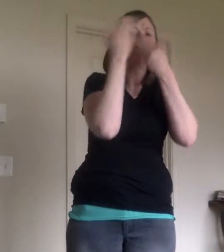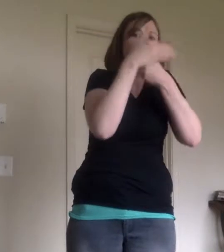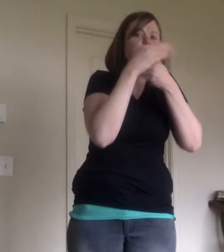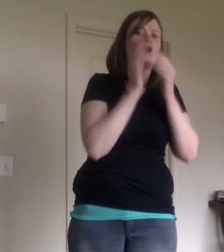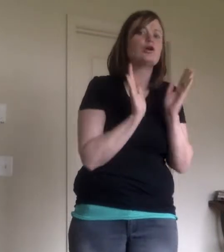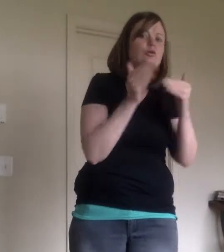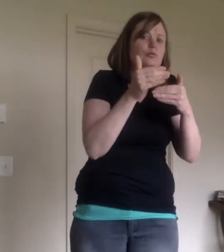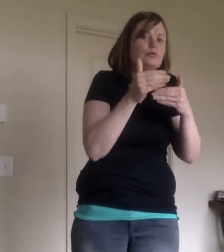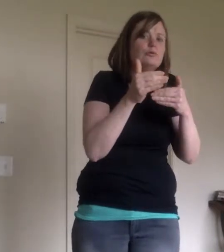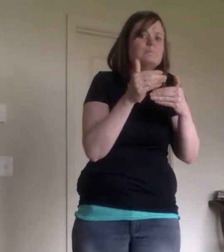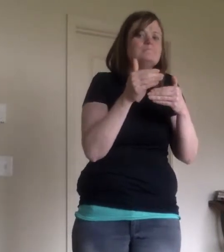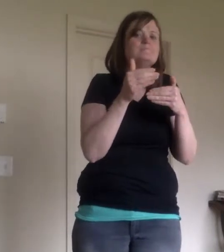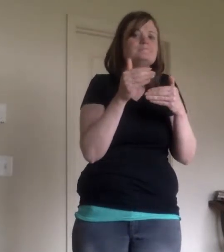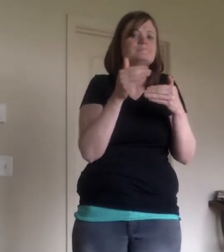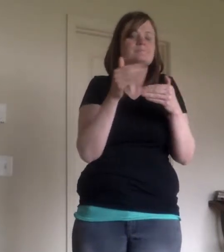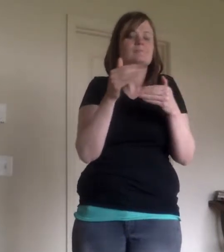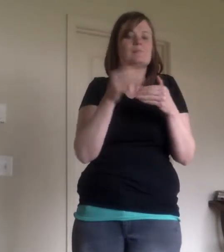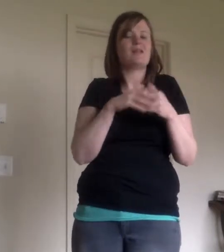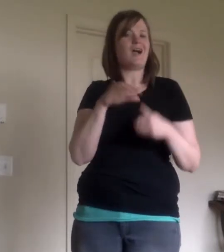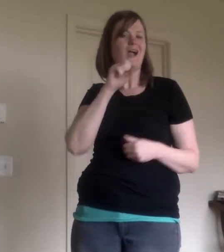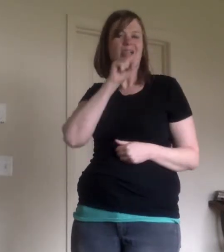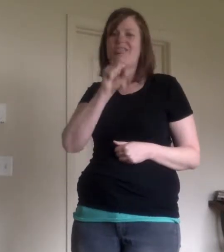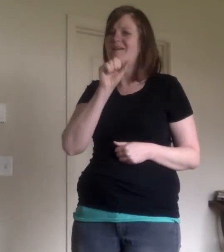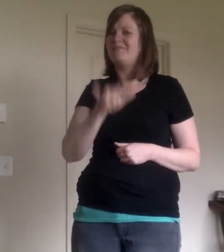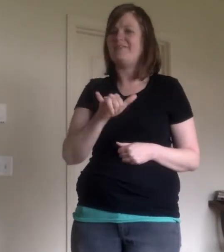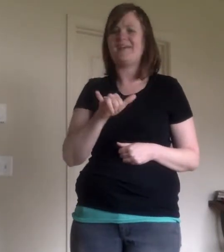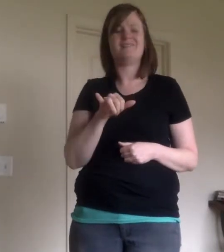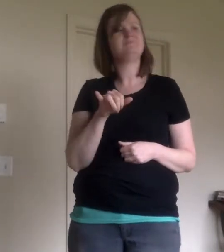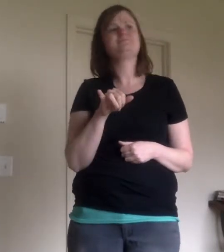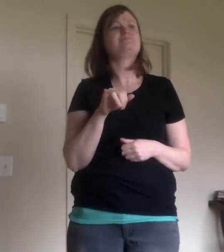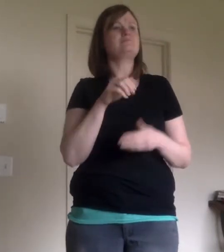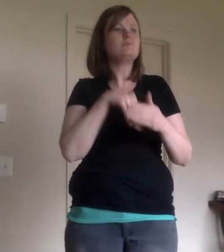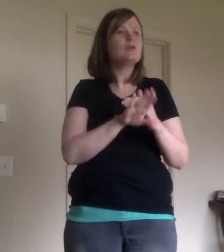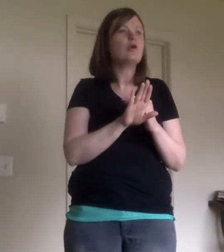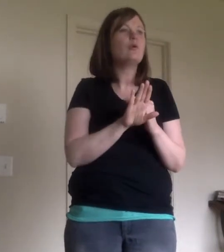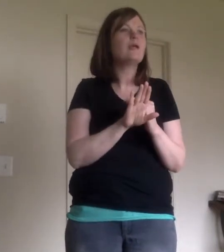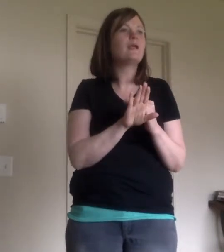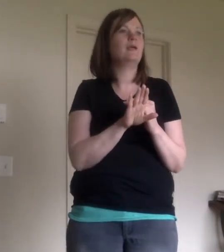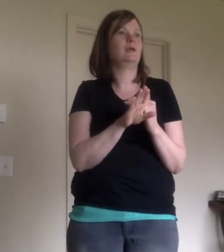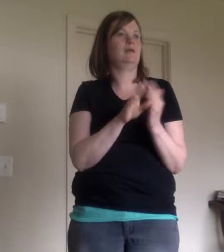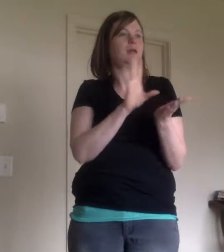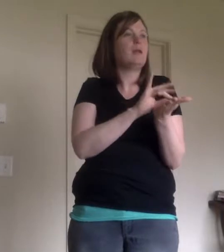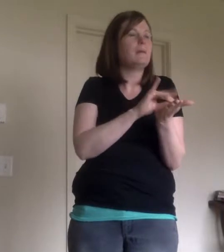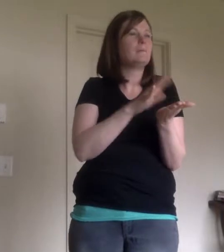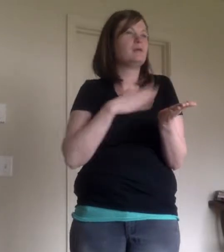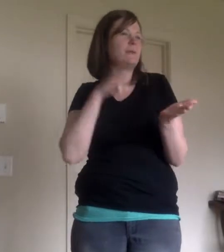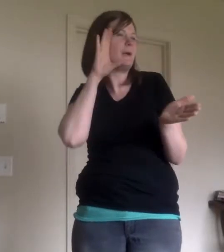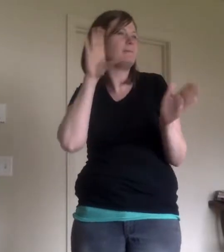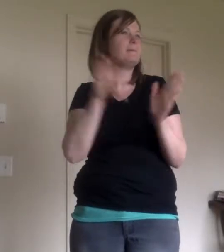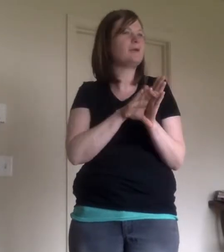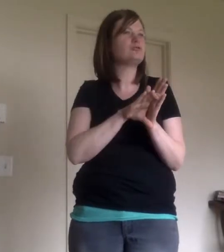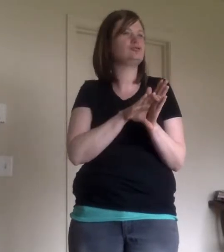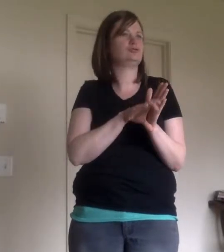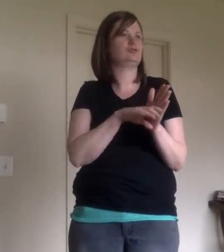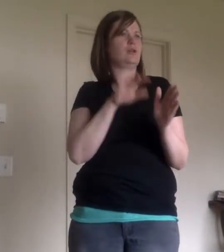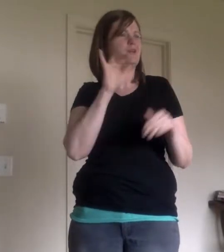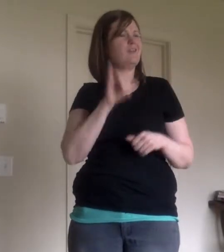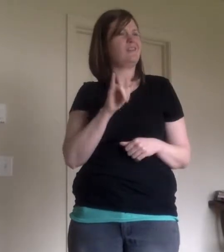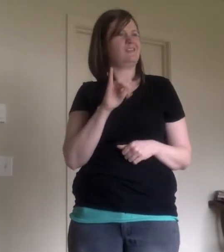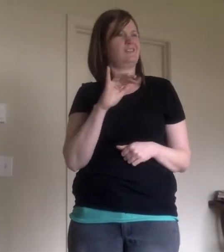So for me, I really loved going into the darkroom and being in there and printing my images. It was a very personal connection with buying